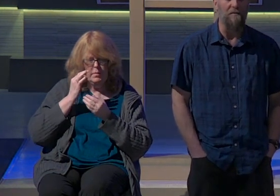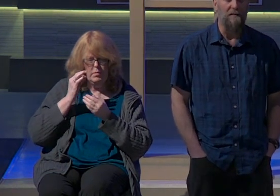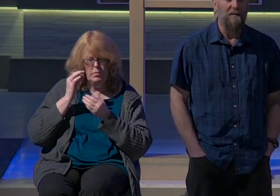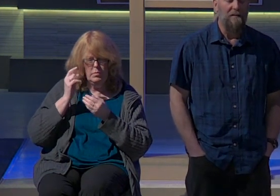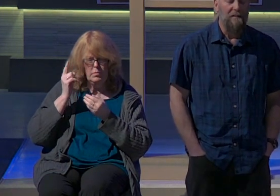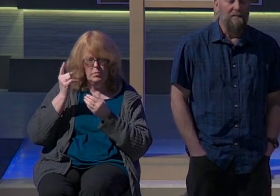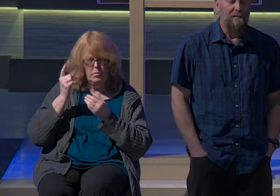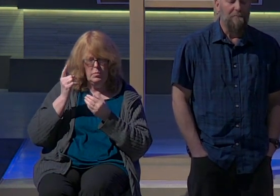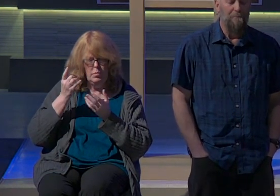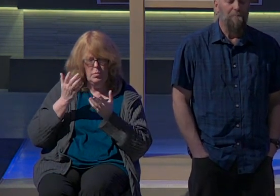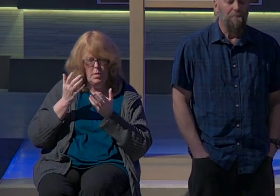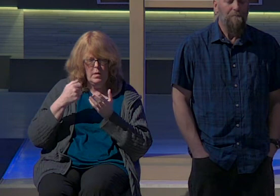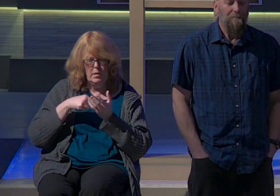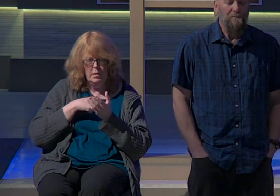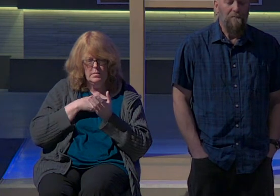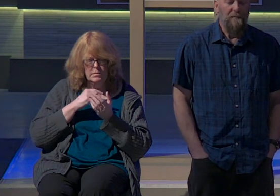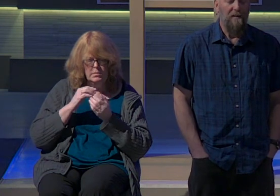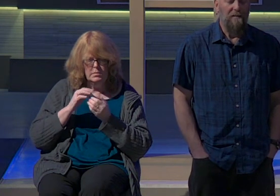to.